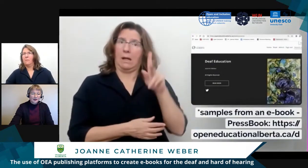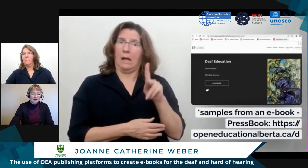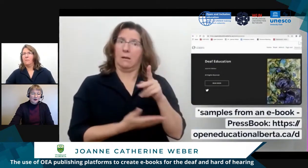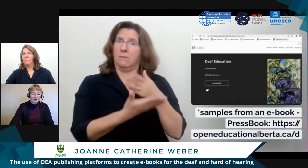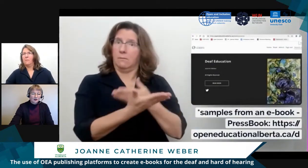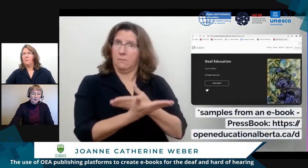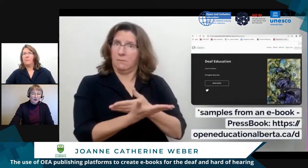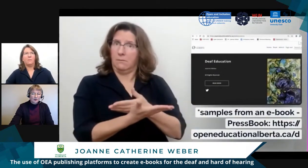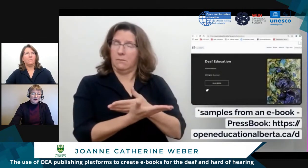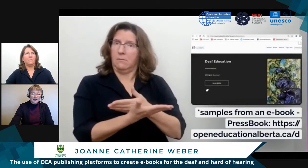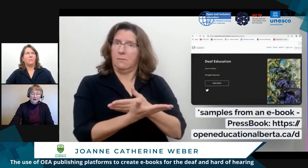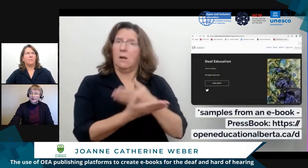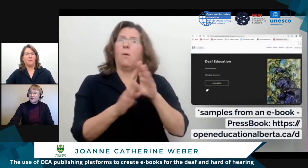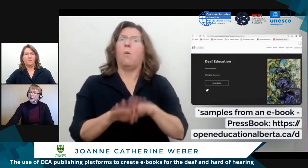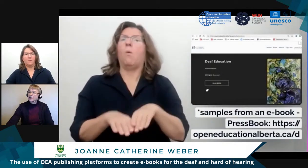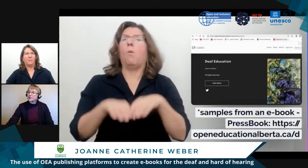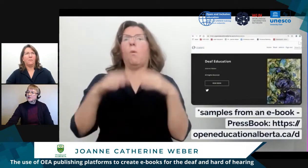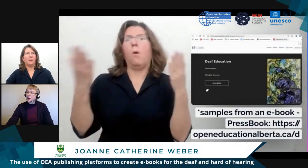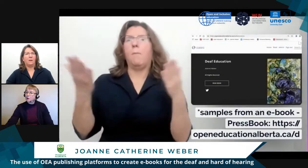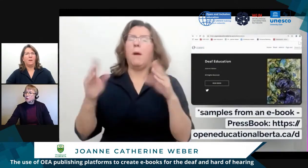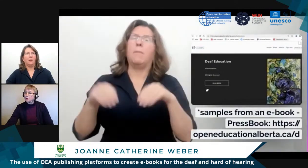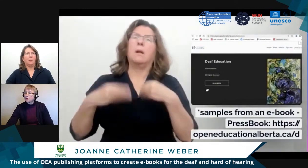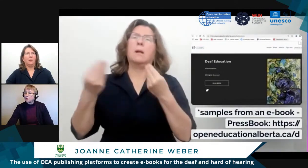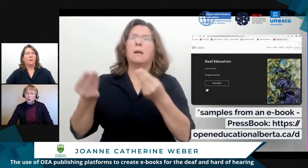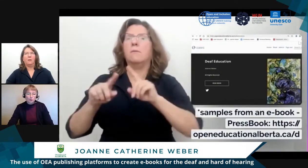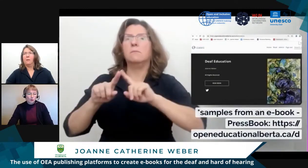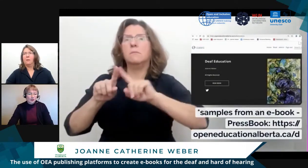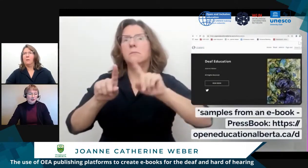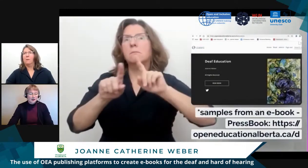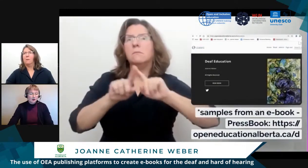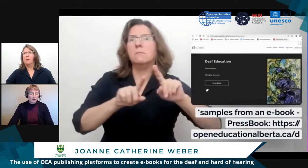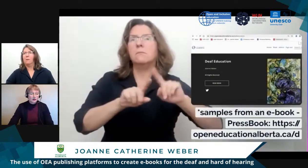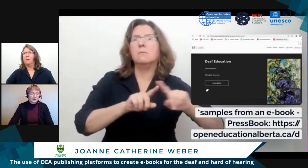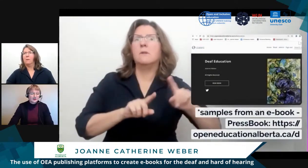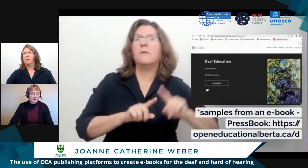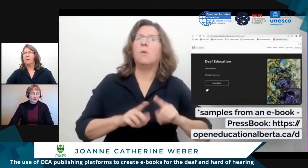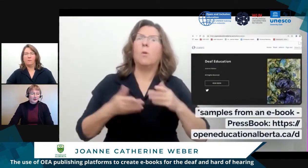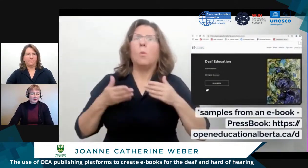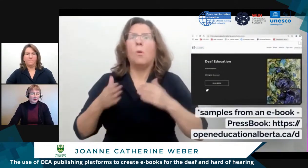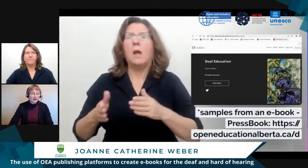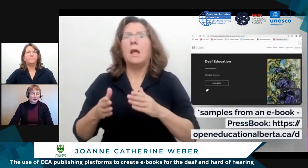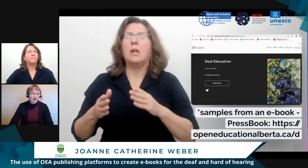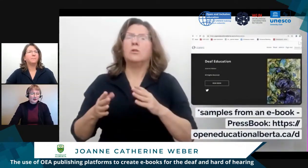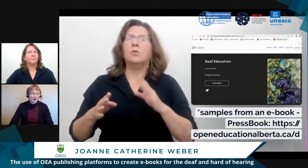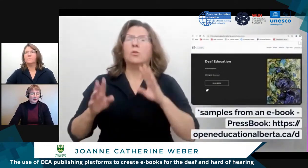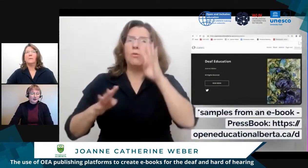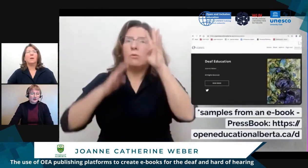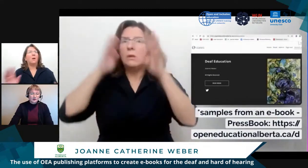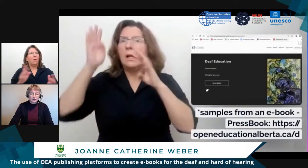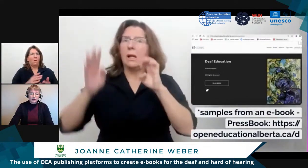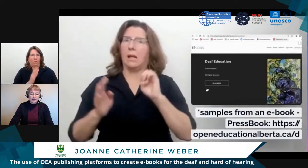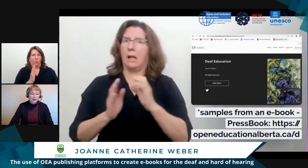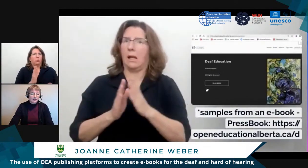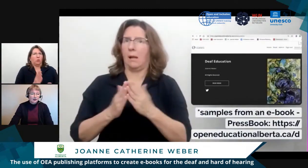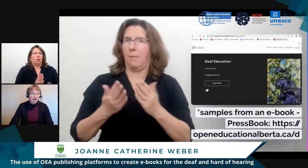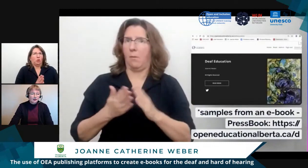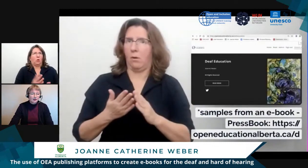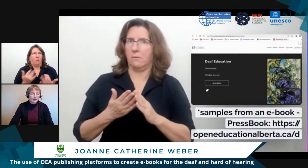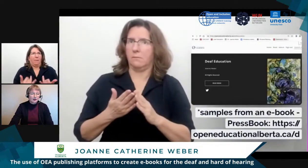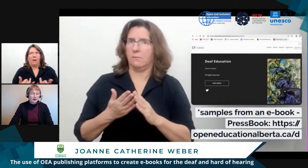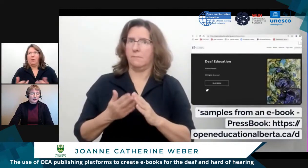it something on Dr. Weber's end that the volume is not working, or is it something in the